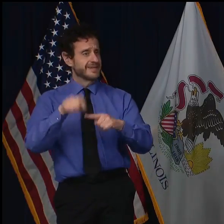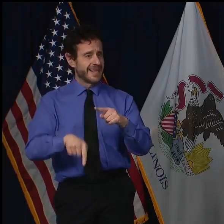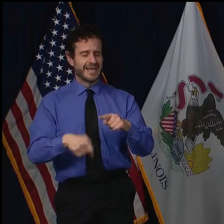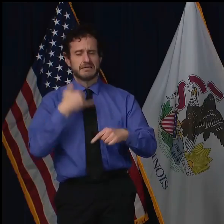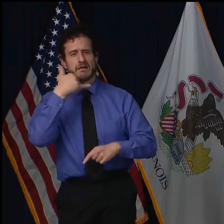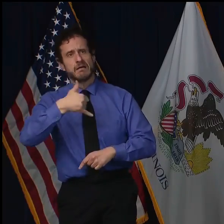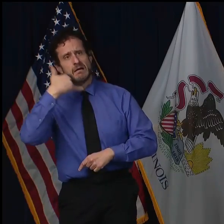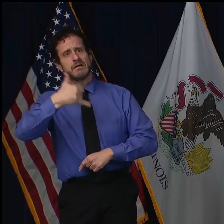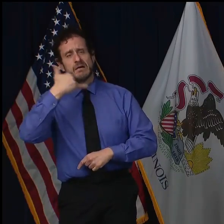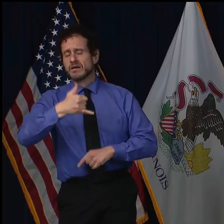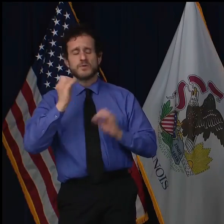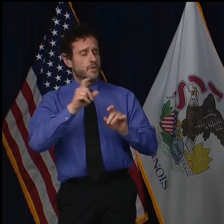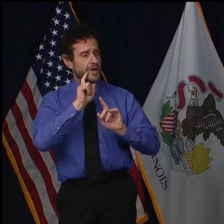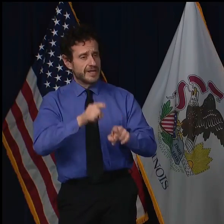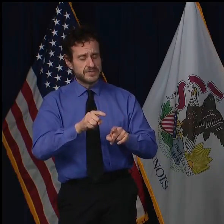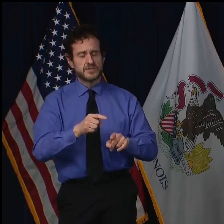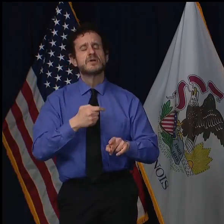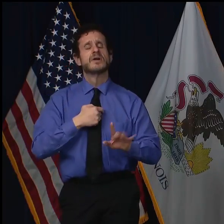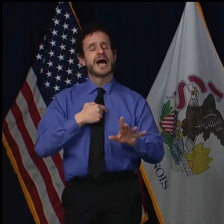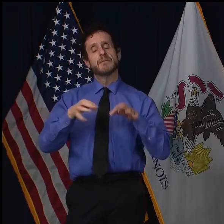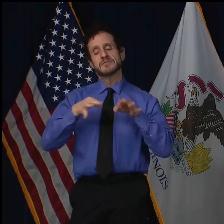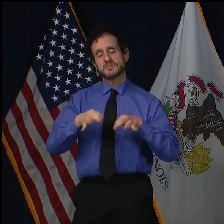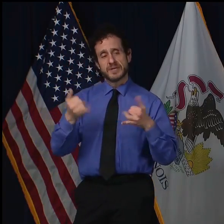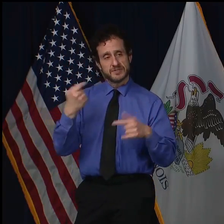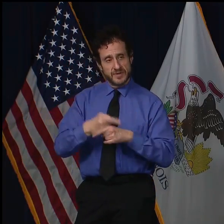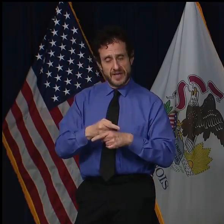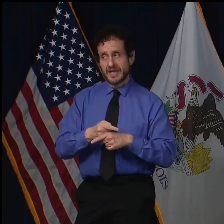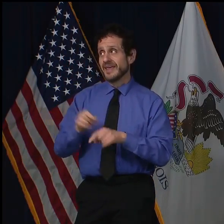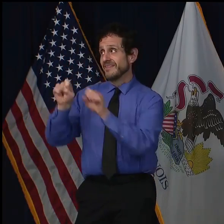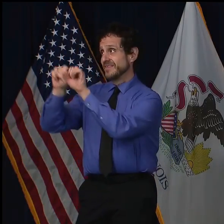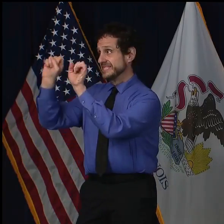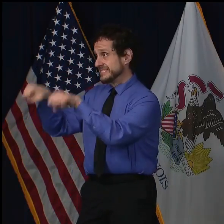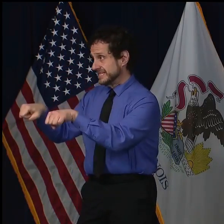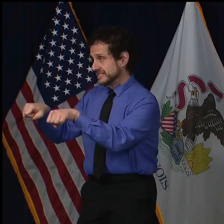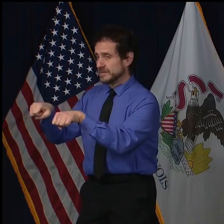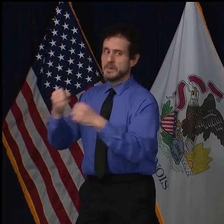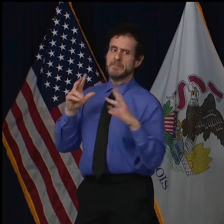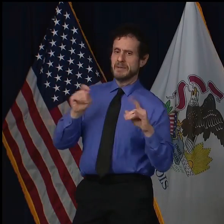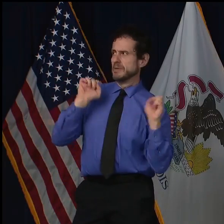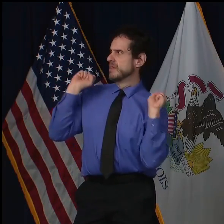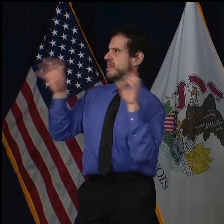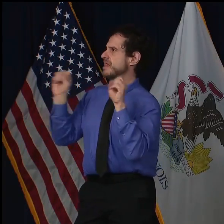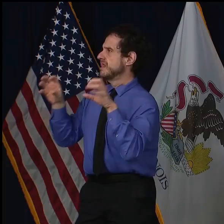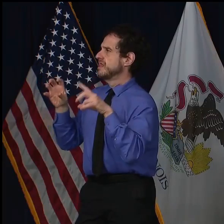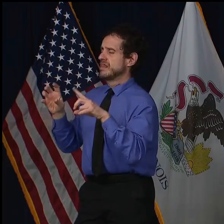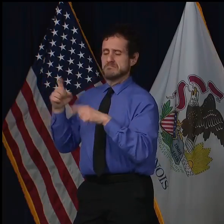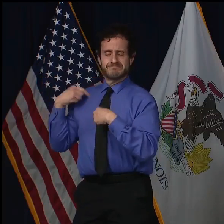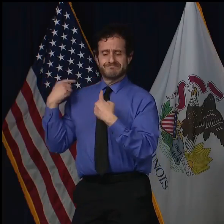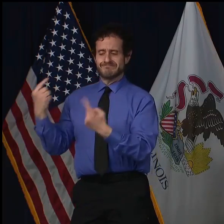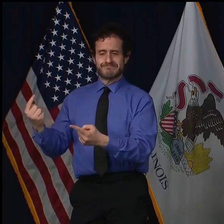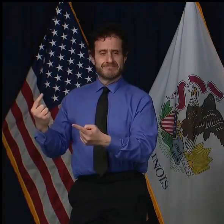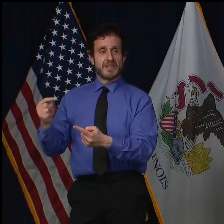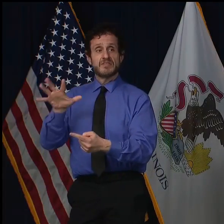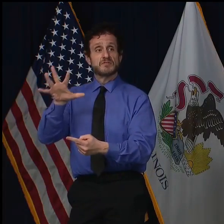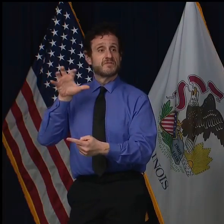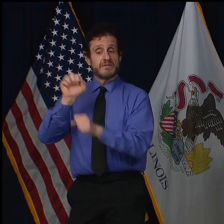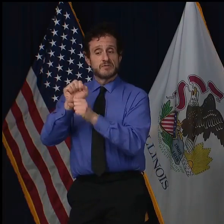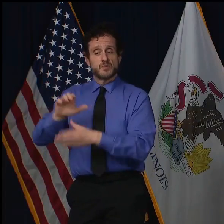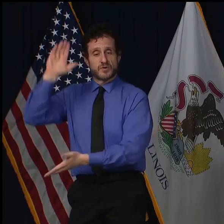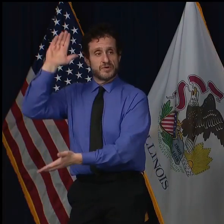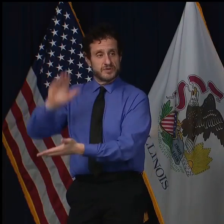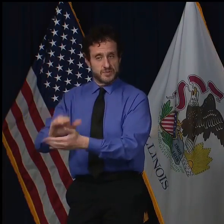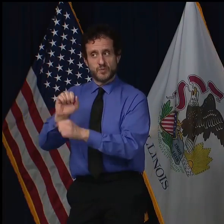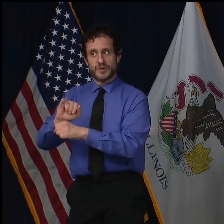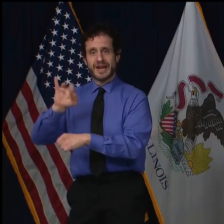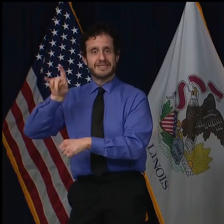it's what I was reviewing today, that the systems, the number of people, the underfunding, the fact that there are 500 fewer people working